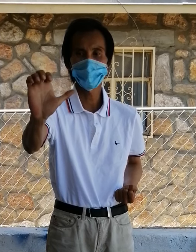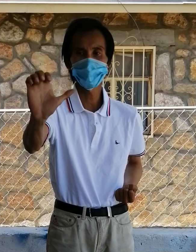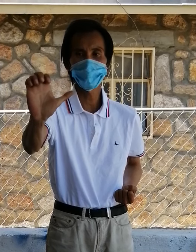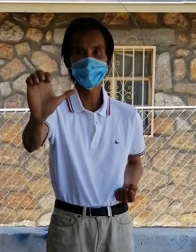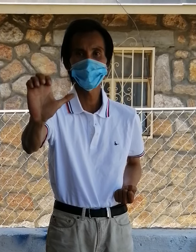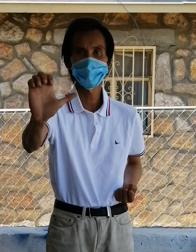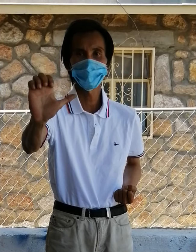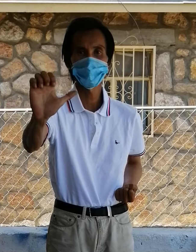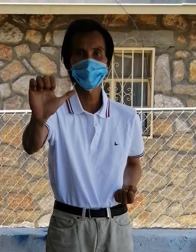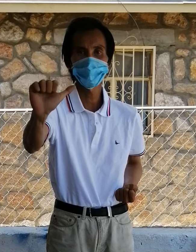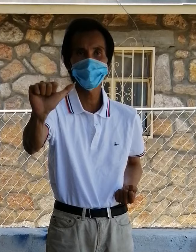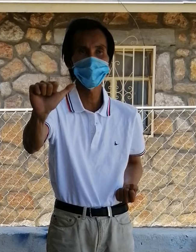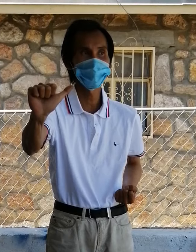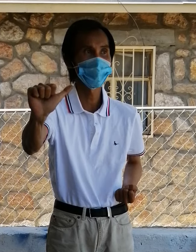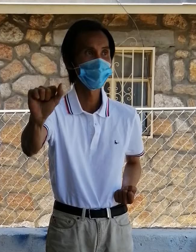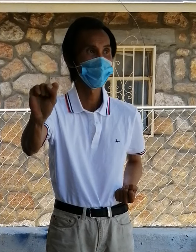One. Two. One.